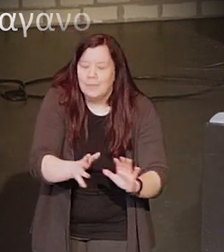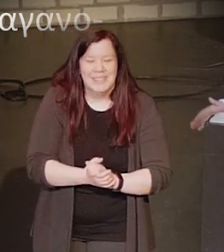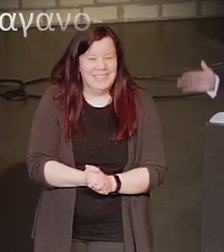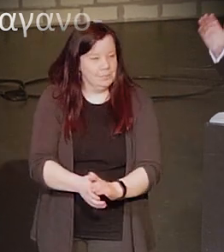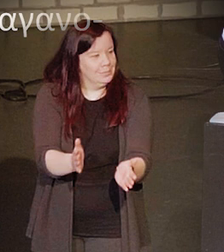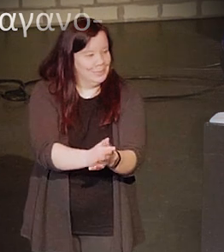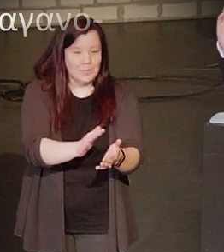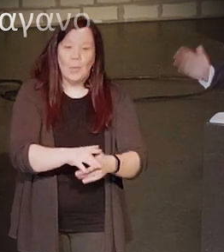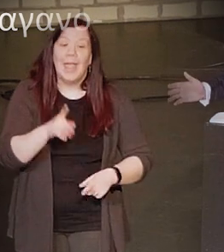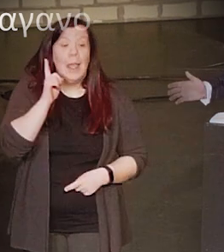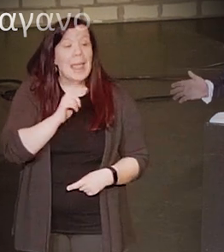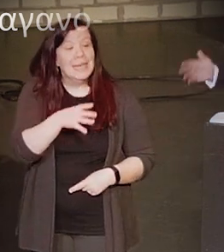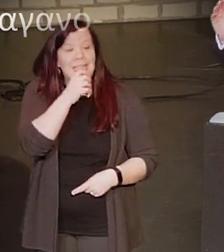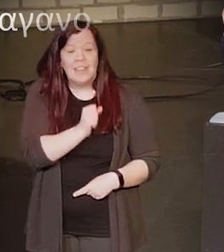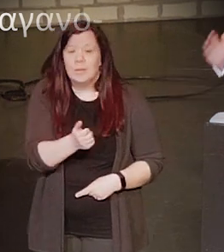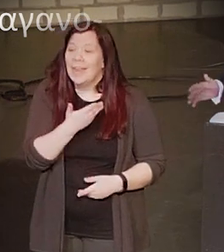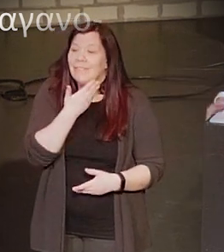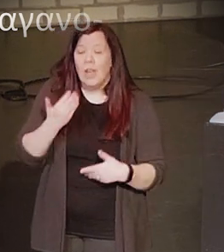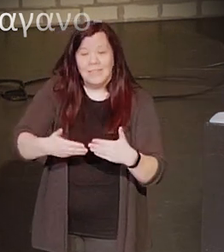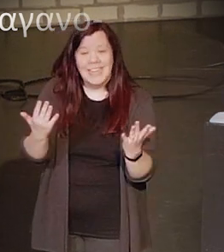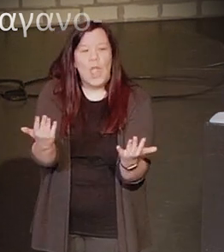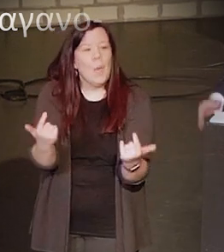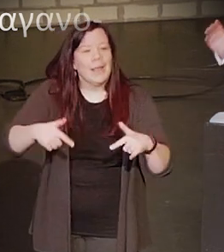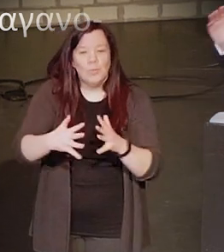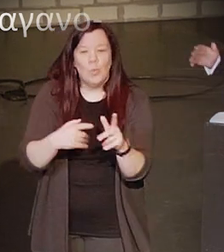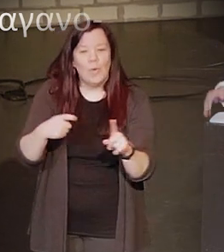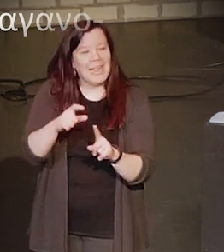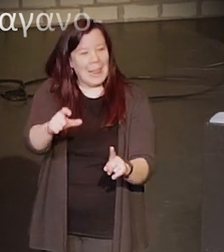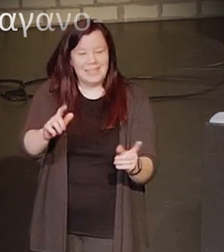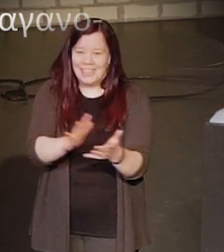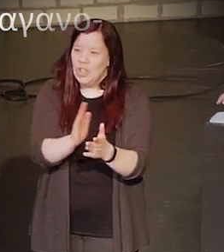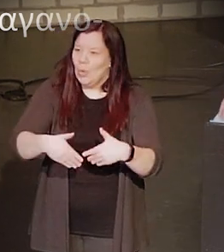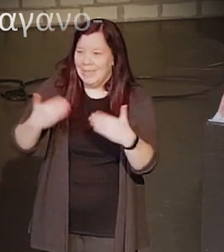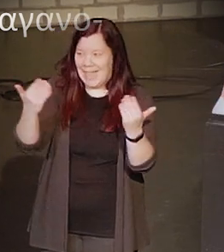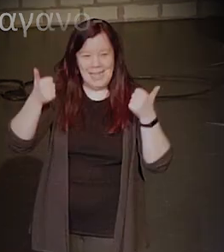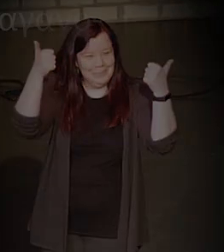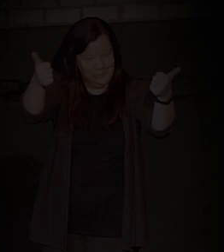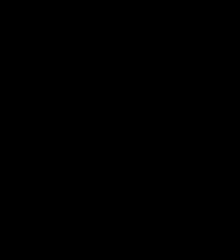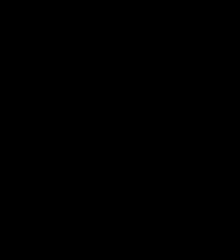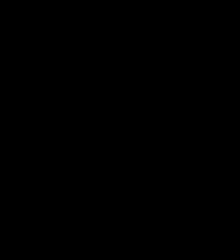Ladies and gentlemen, have a wonderful day. Welcome to Warwick Classics. Enjoy yourselves.